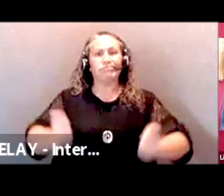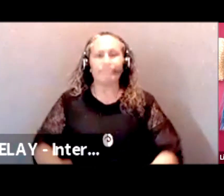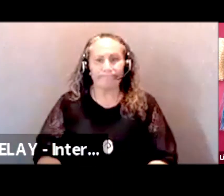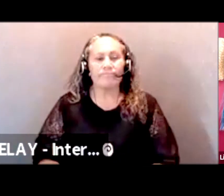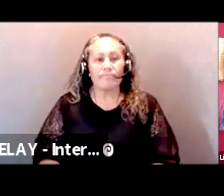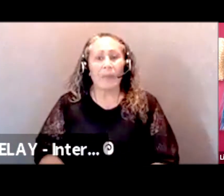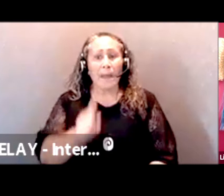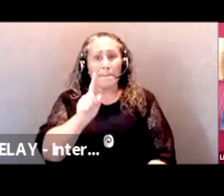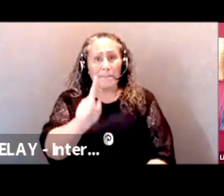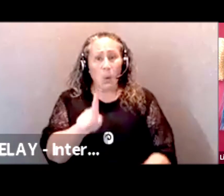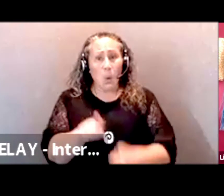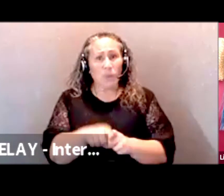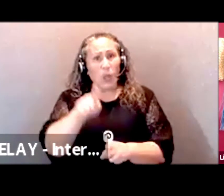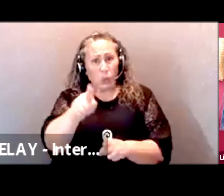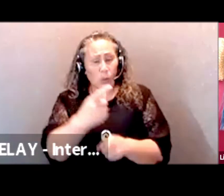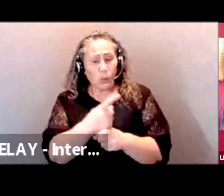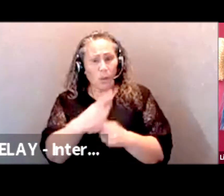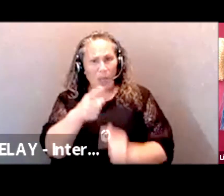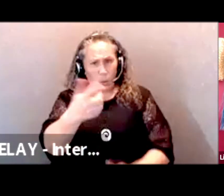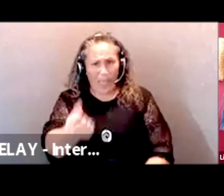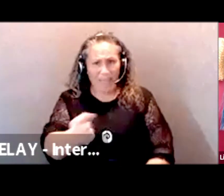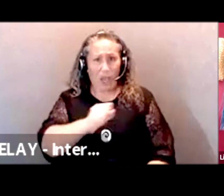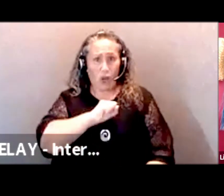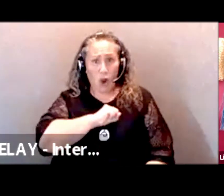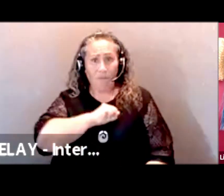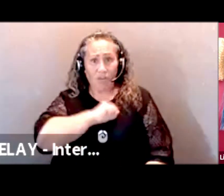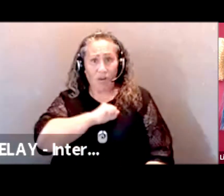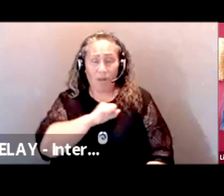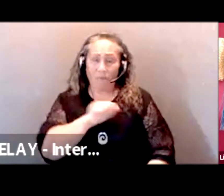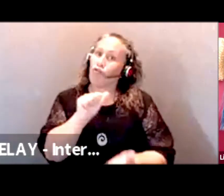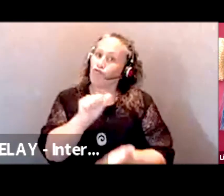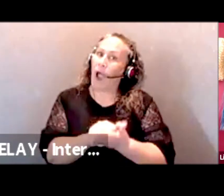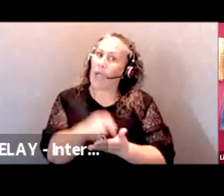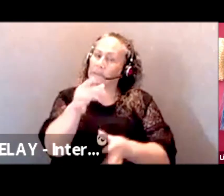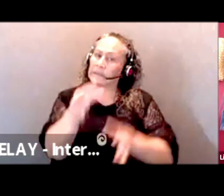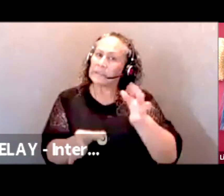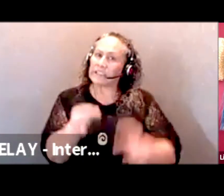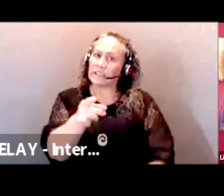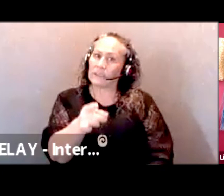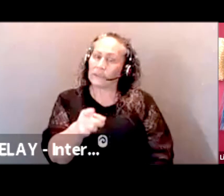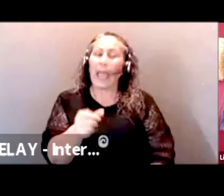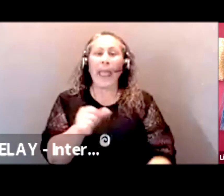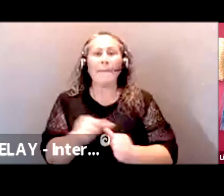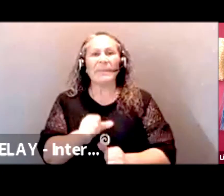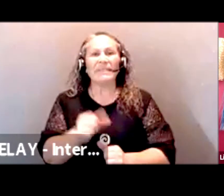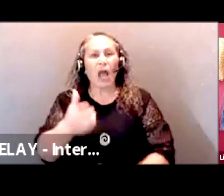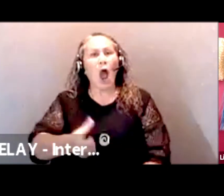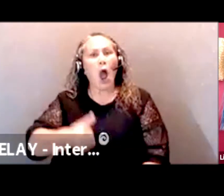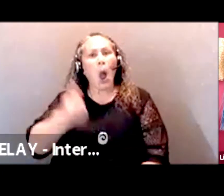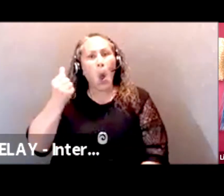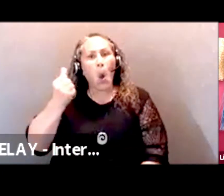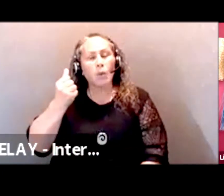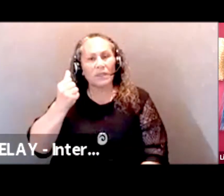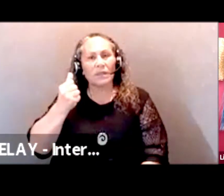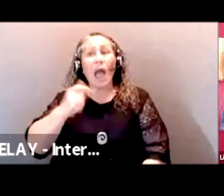In terms of your cough, I think what you have done is the right thing. It's better to wait until your cough is better. But